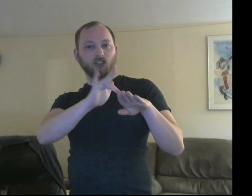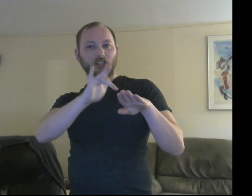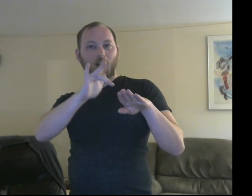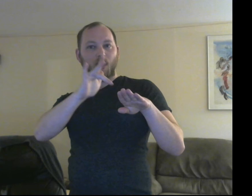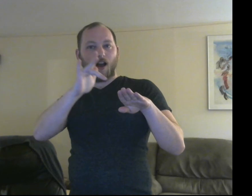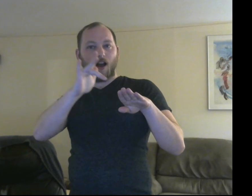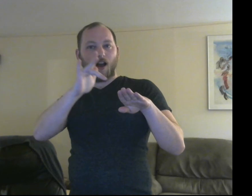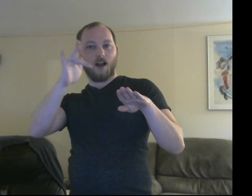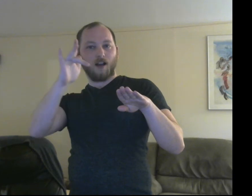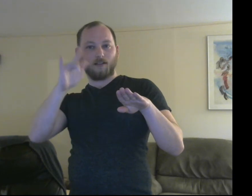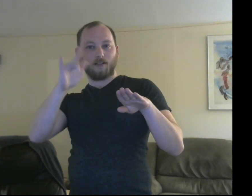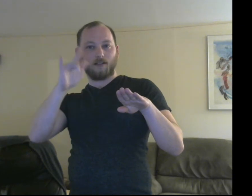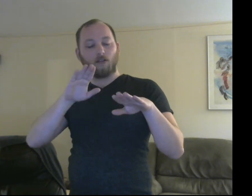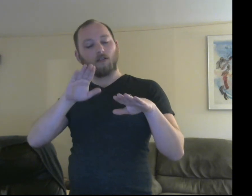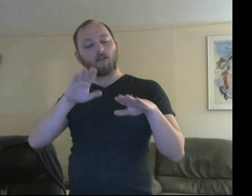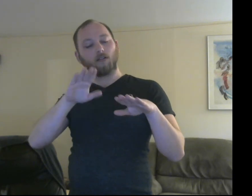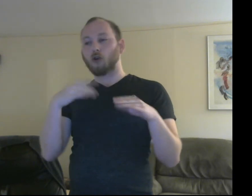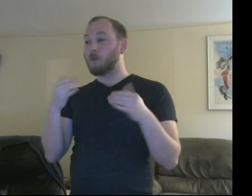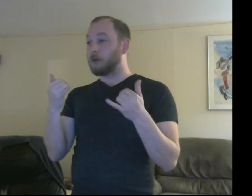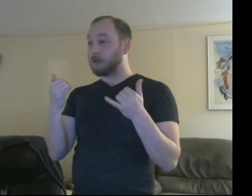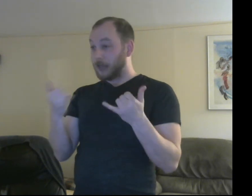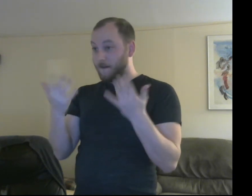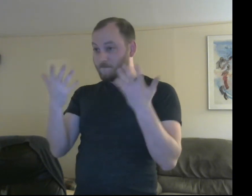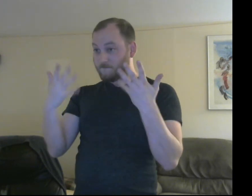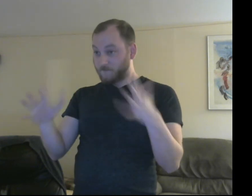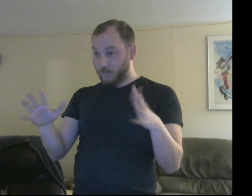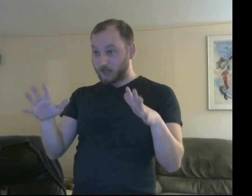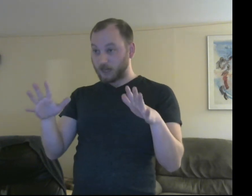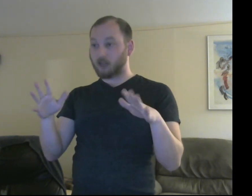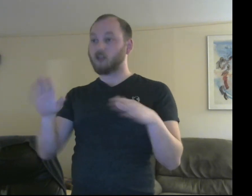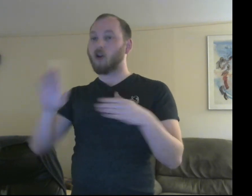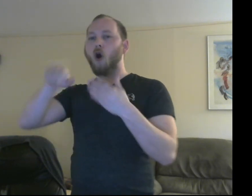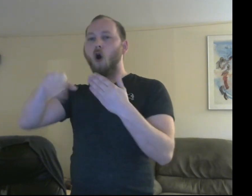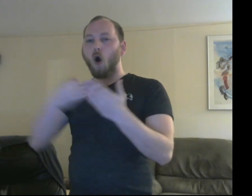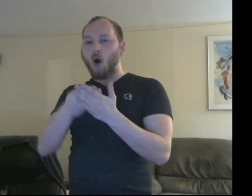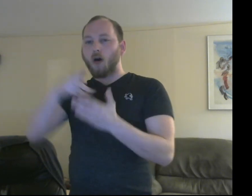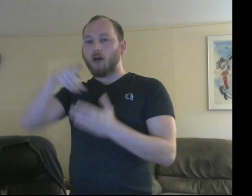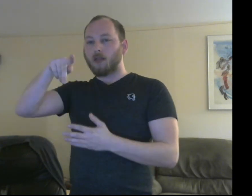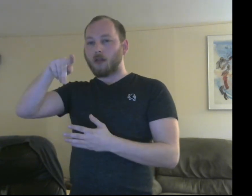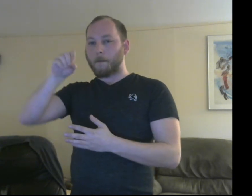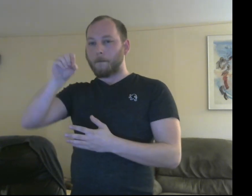Melted all the polish into the shoe. You can see that it's a little bit shinier.